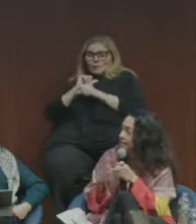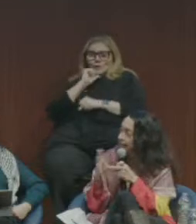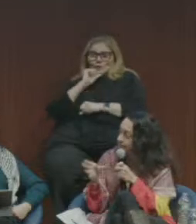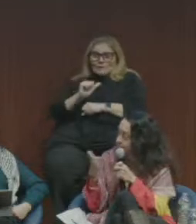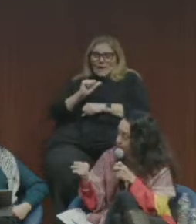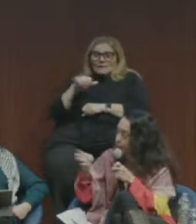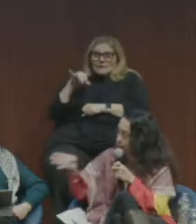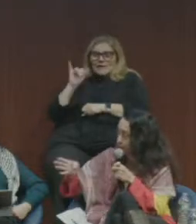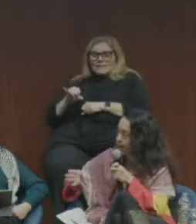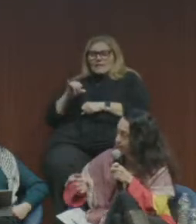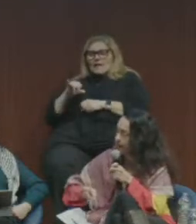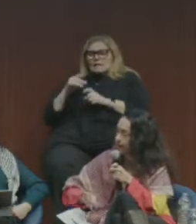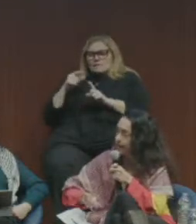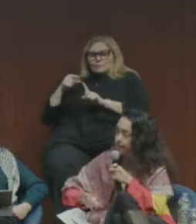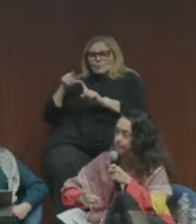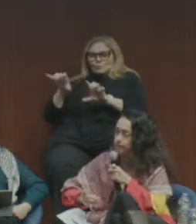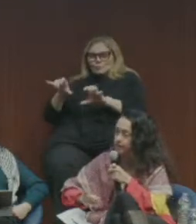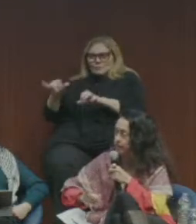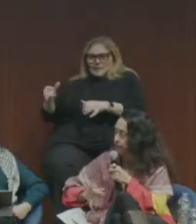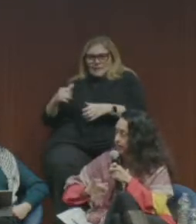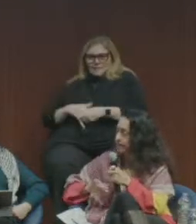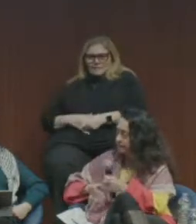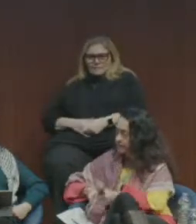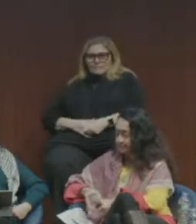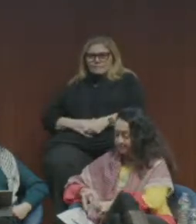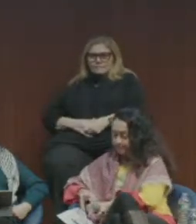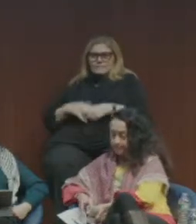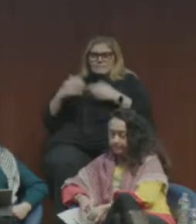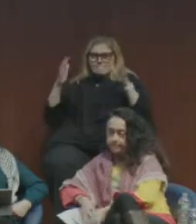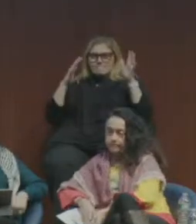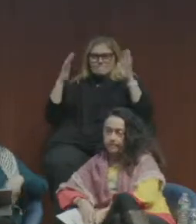not. And that's kind of where we're at right now, playing around with it.